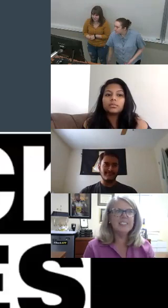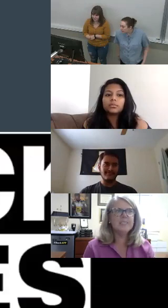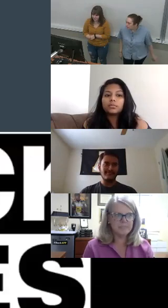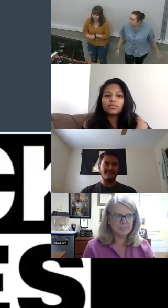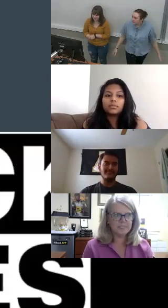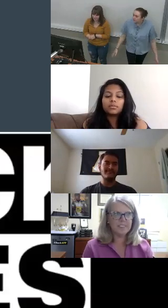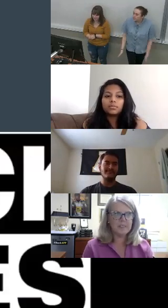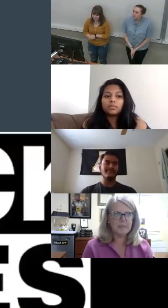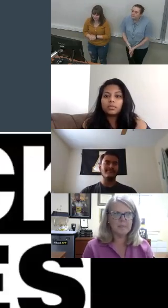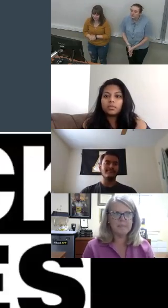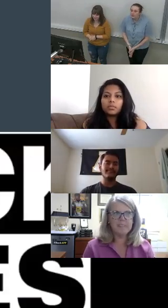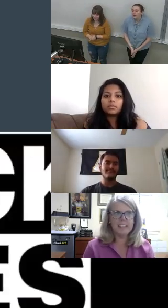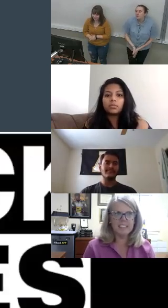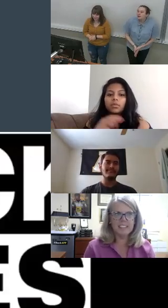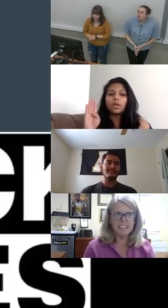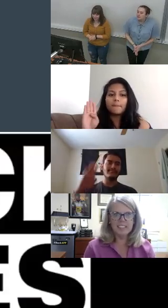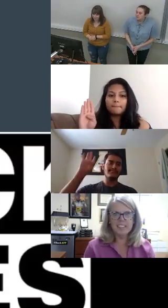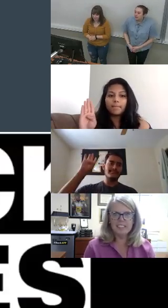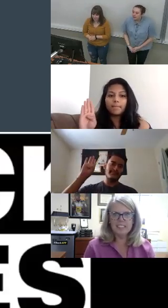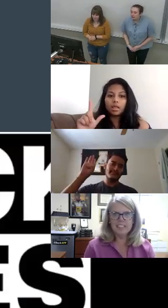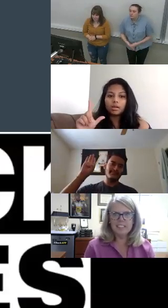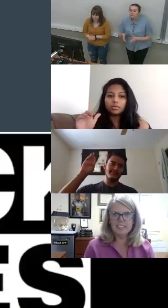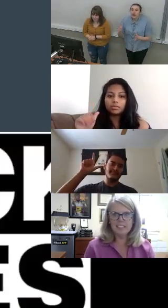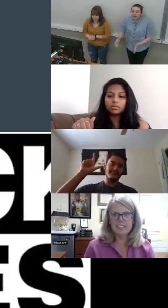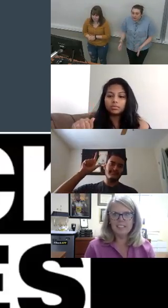Okay. Another very important one right now is the